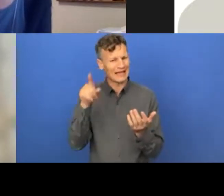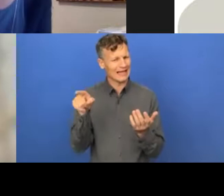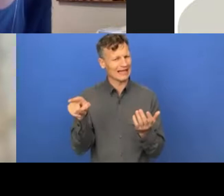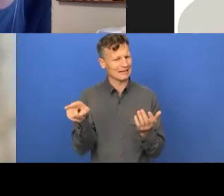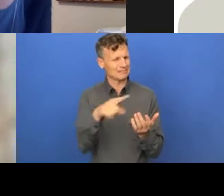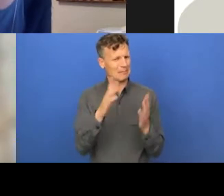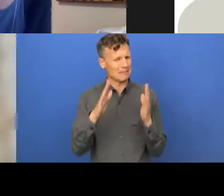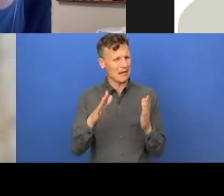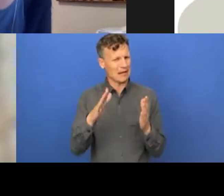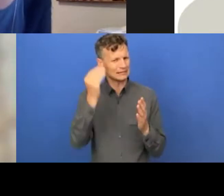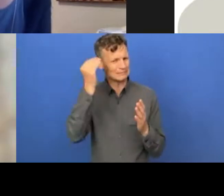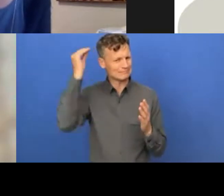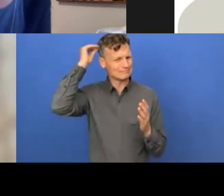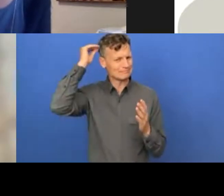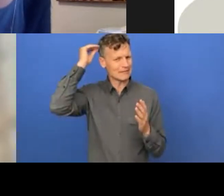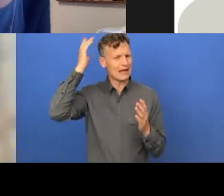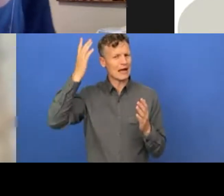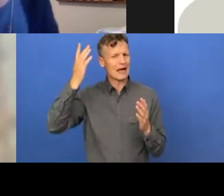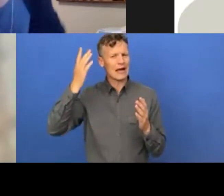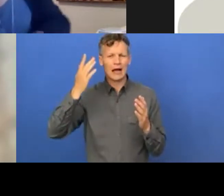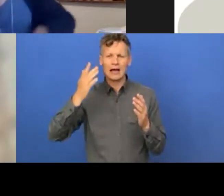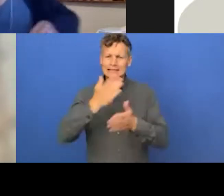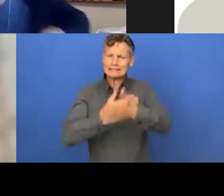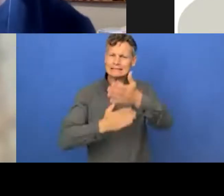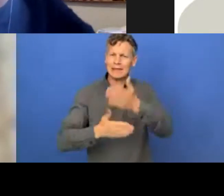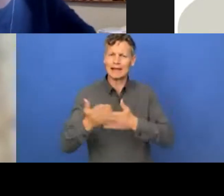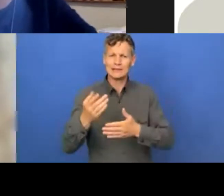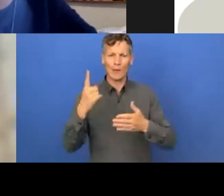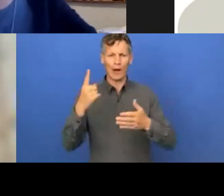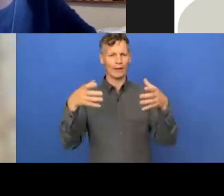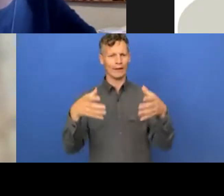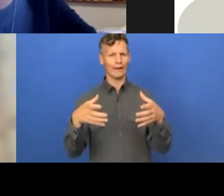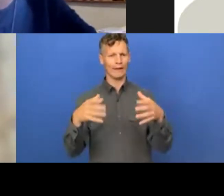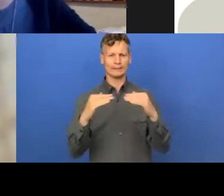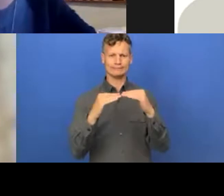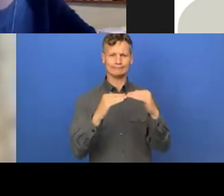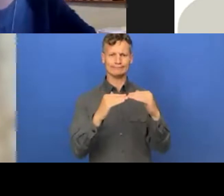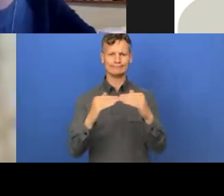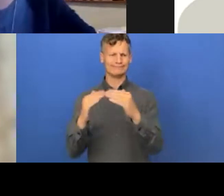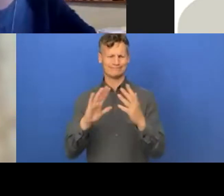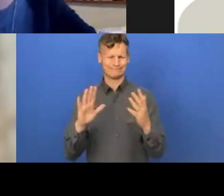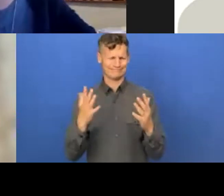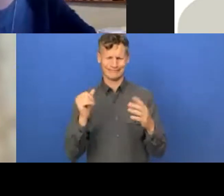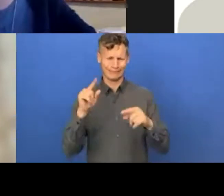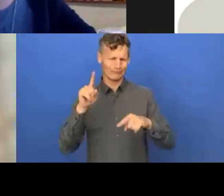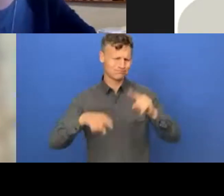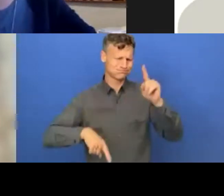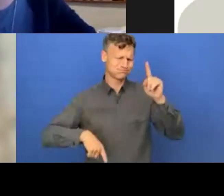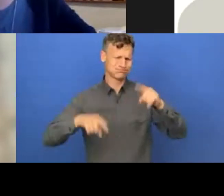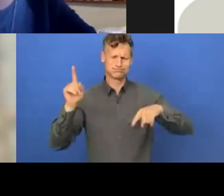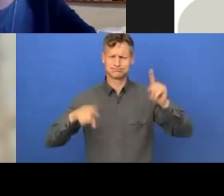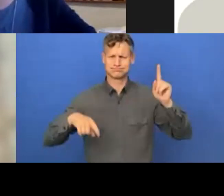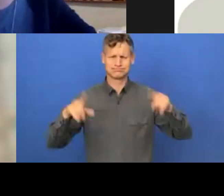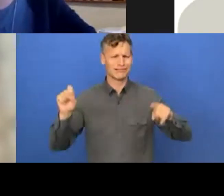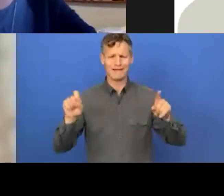large and diverse population, so many individuals will possess multiple intersecting